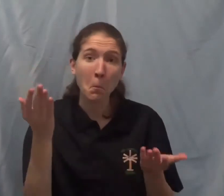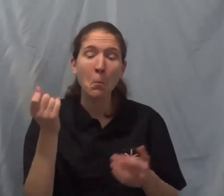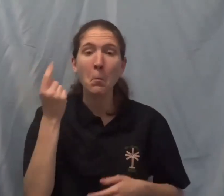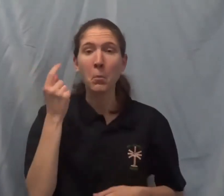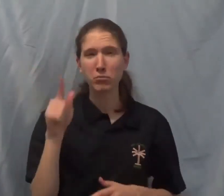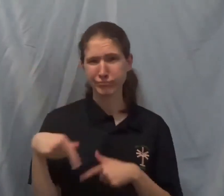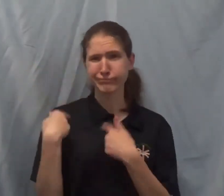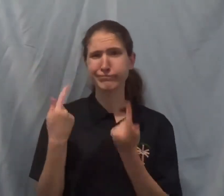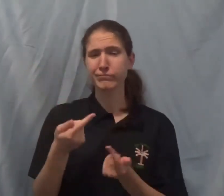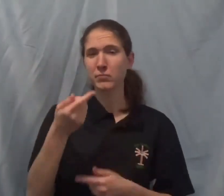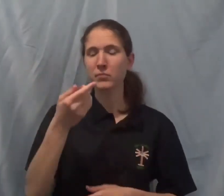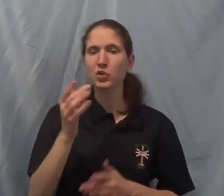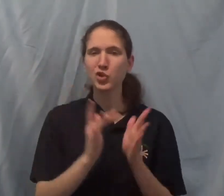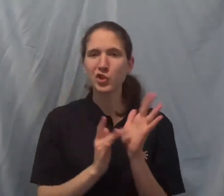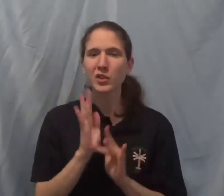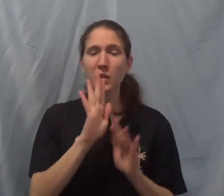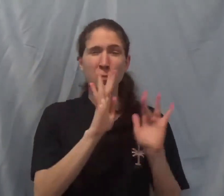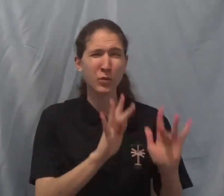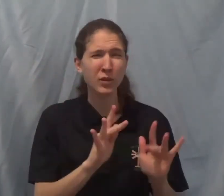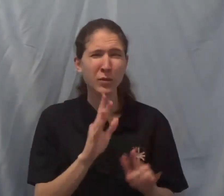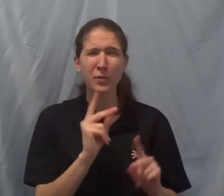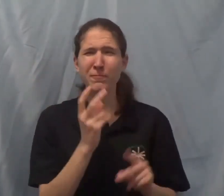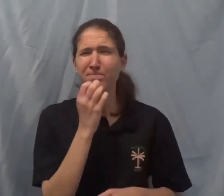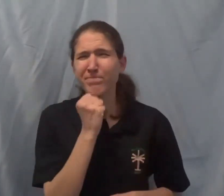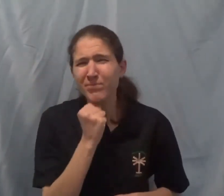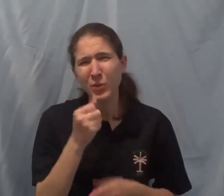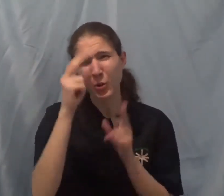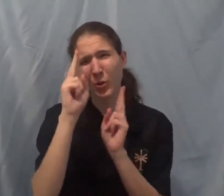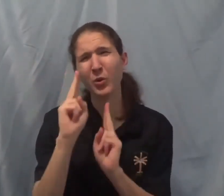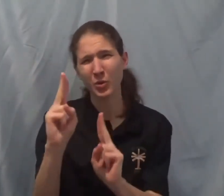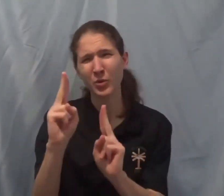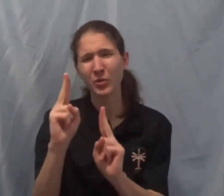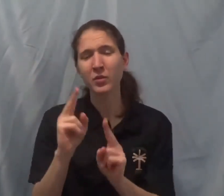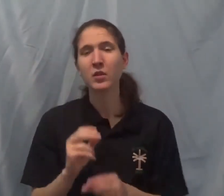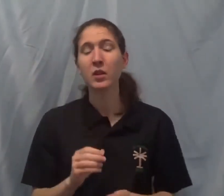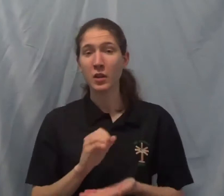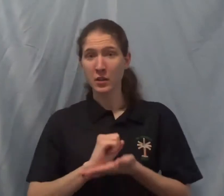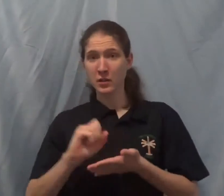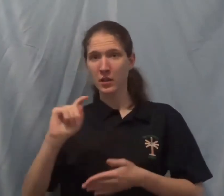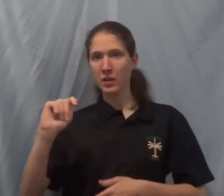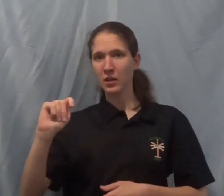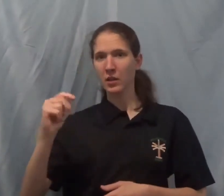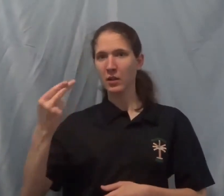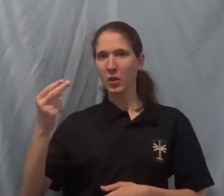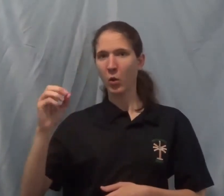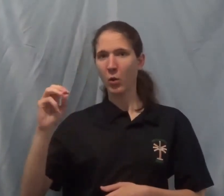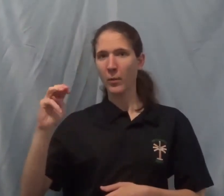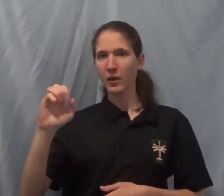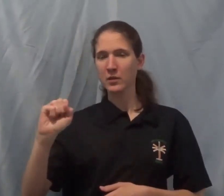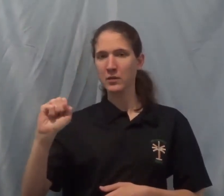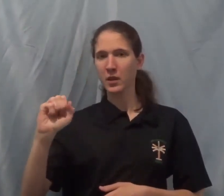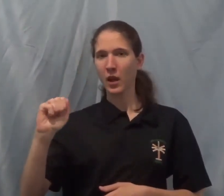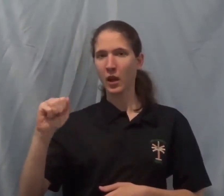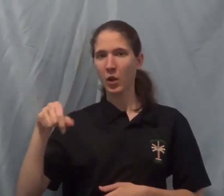said that our Lord's most salient perfection, his most prominent perfection, his most attractive